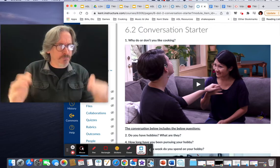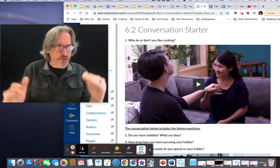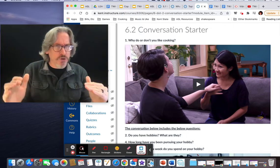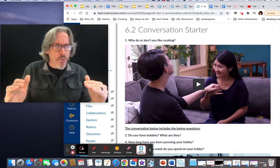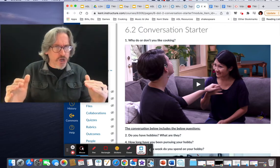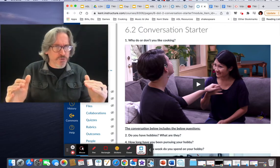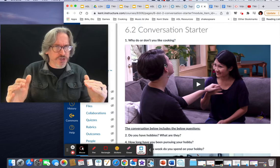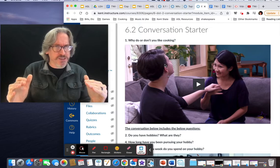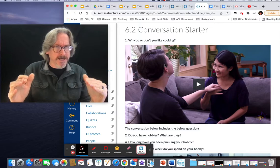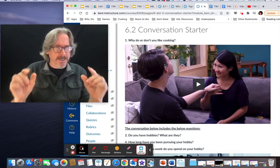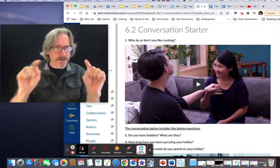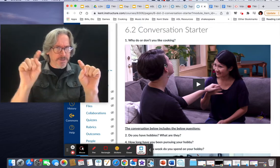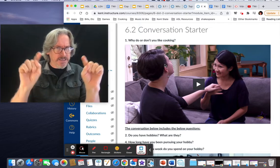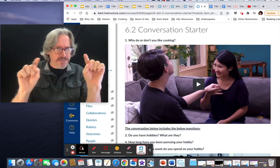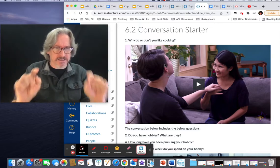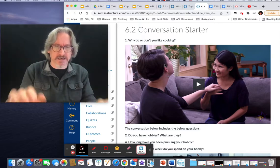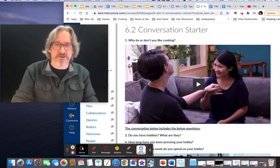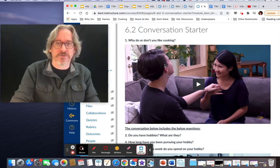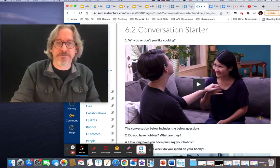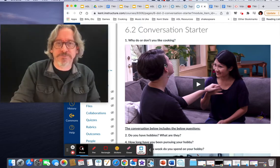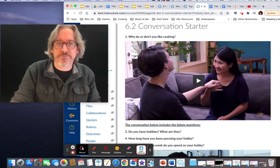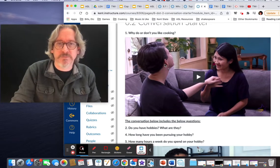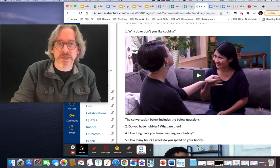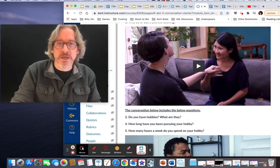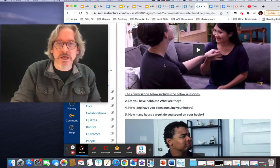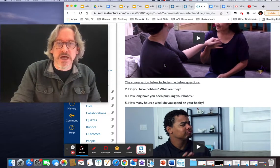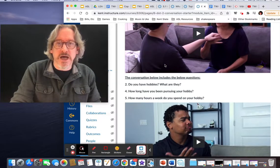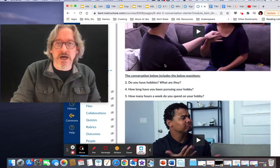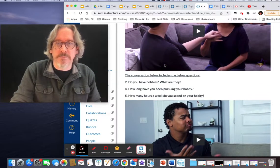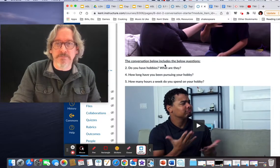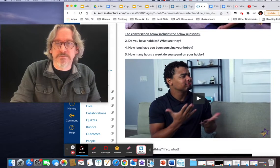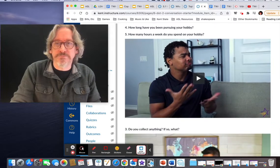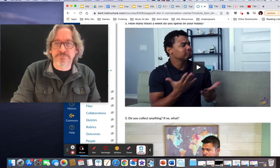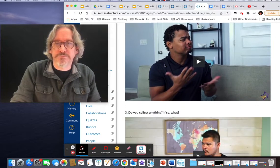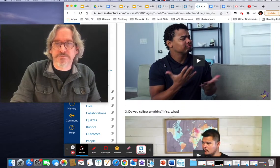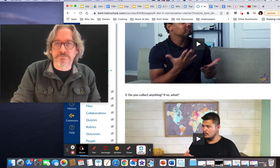So, but you can watch what she's signing and piece that together.